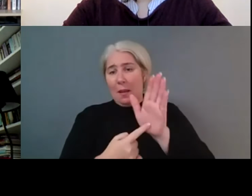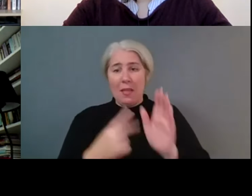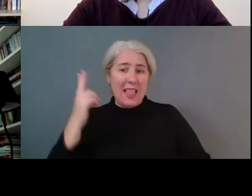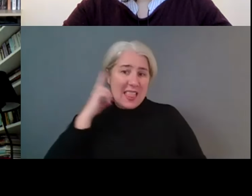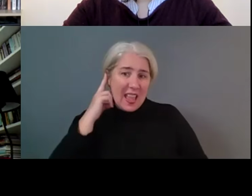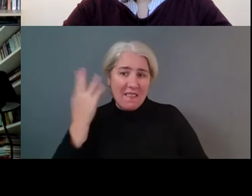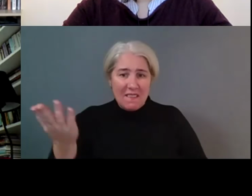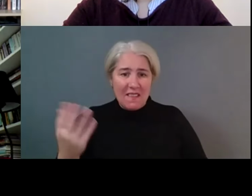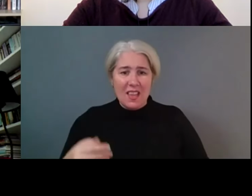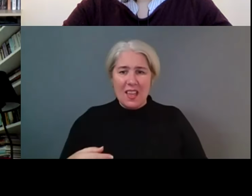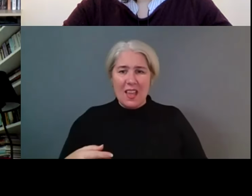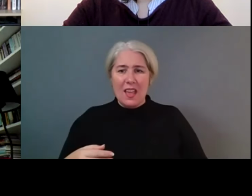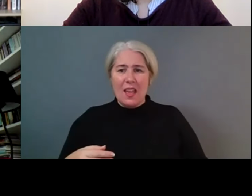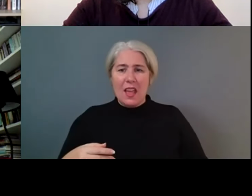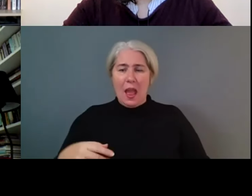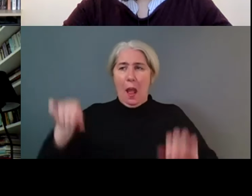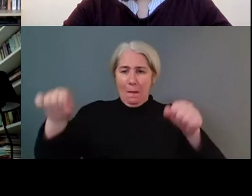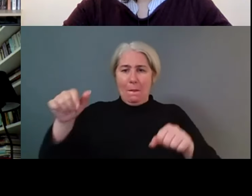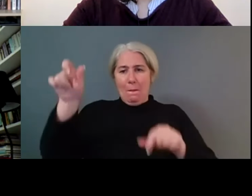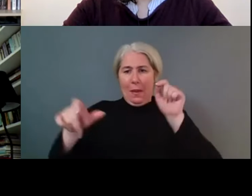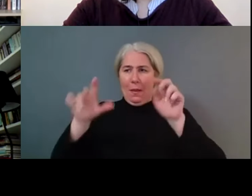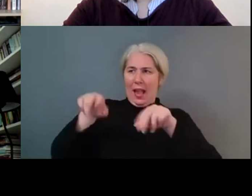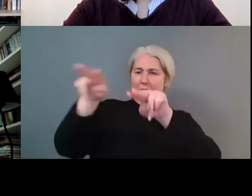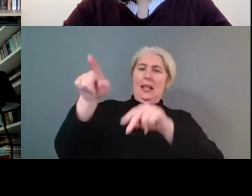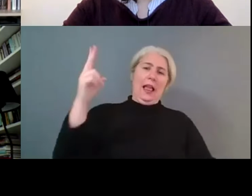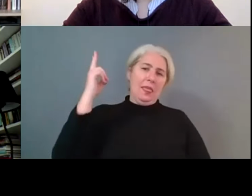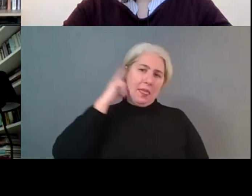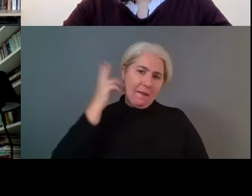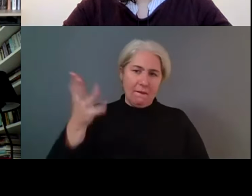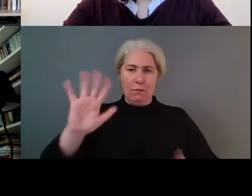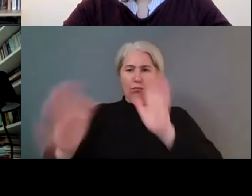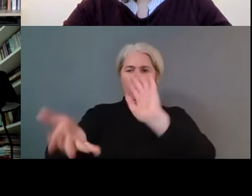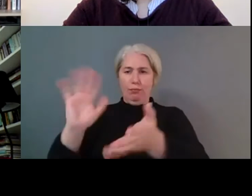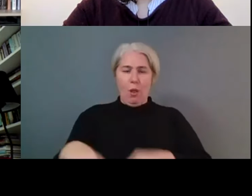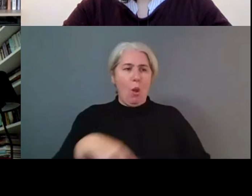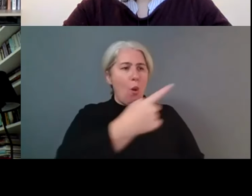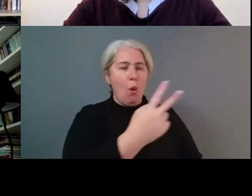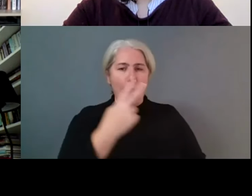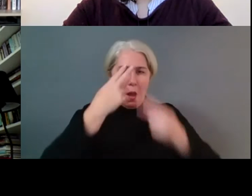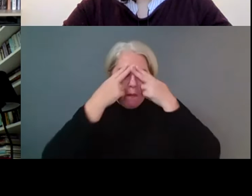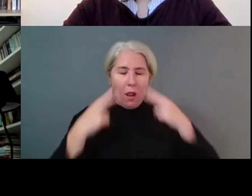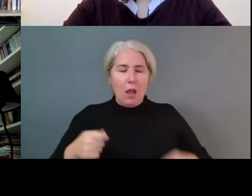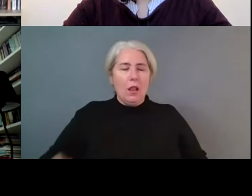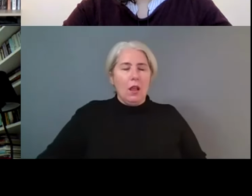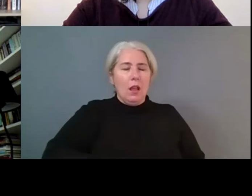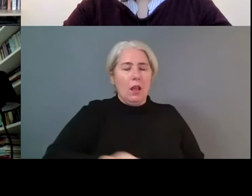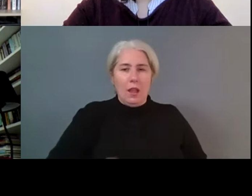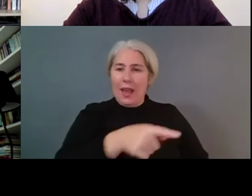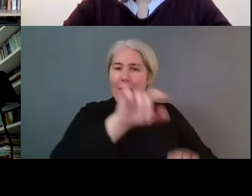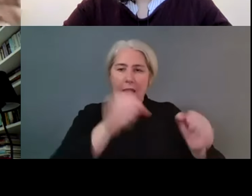us, people don't consider us most of the time because they don't see our disability physically.